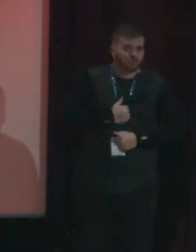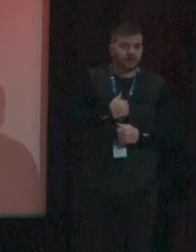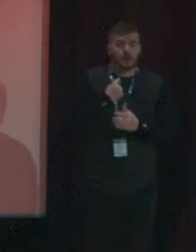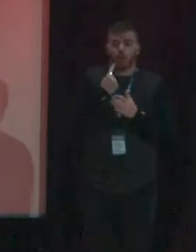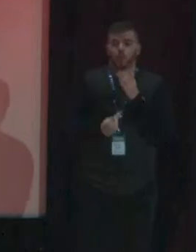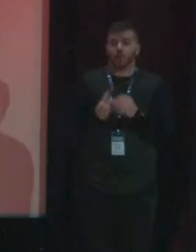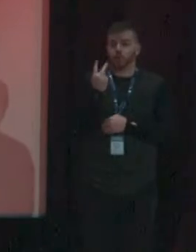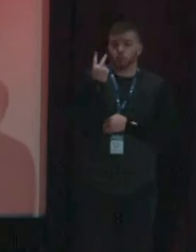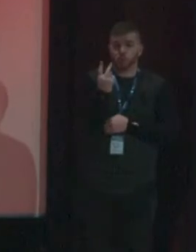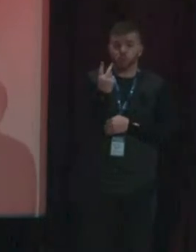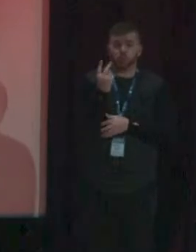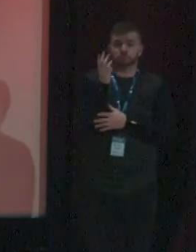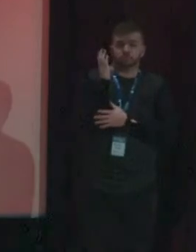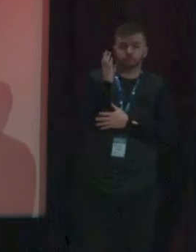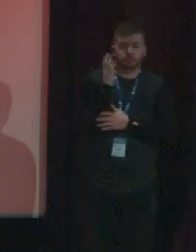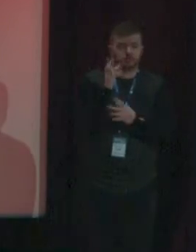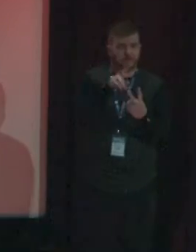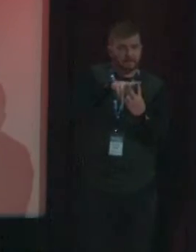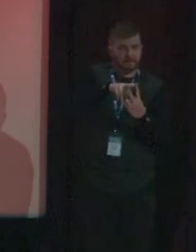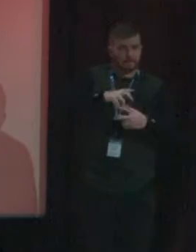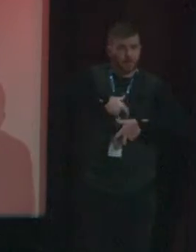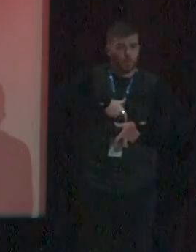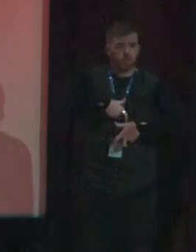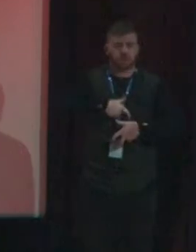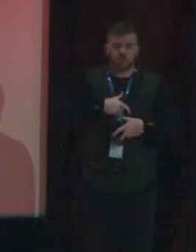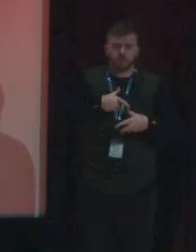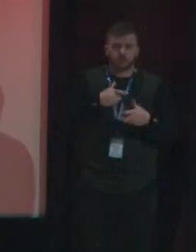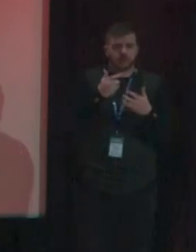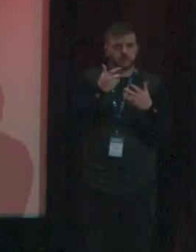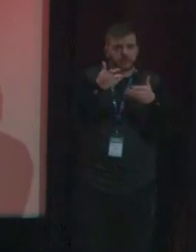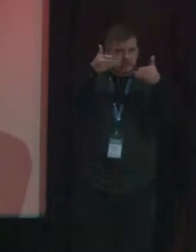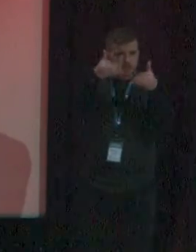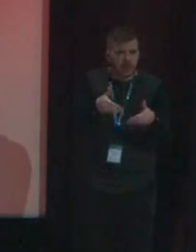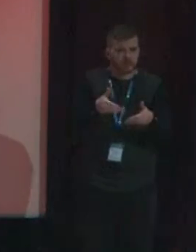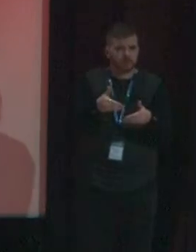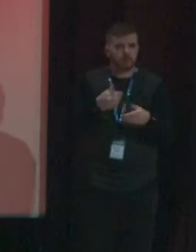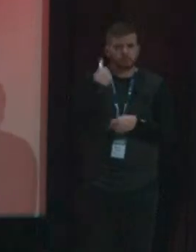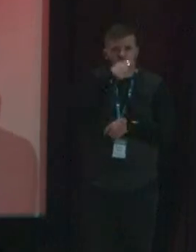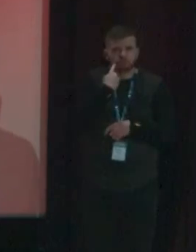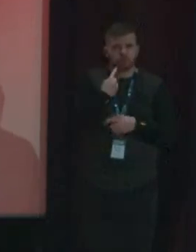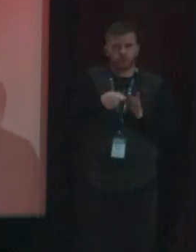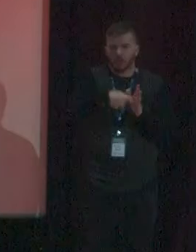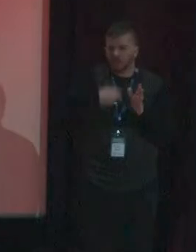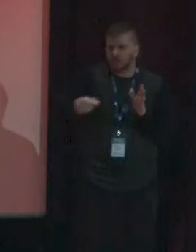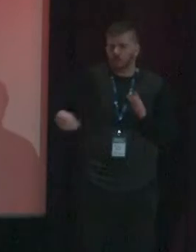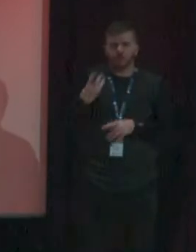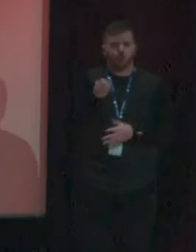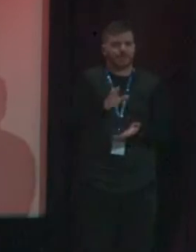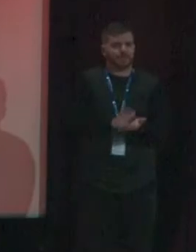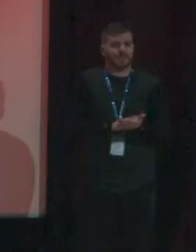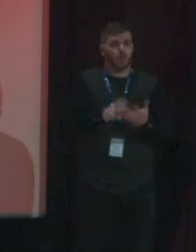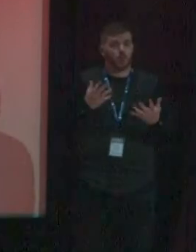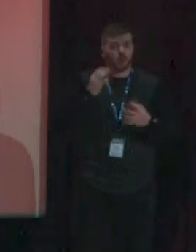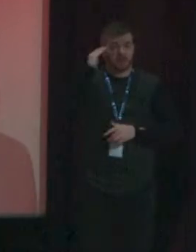have two speaking modes. I have intensely smouldering, which takes too long for a 30-minute session, or